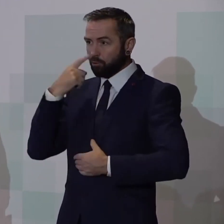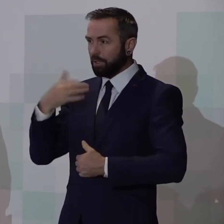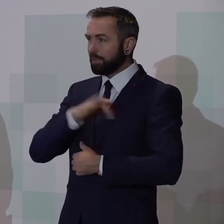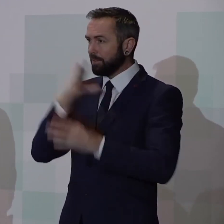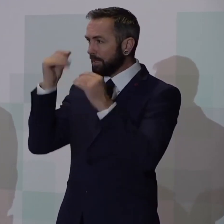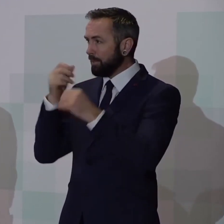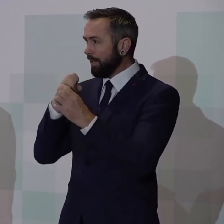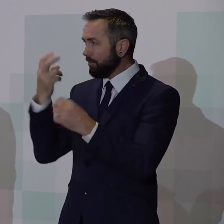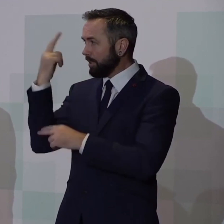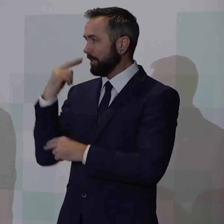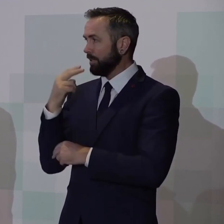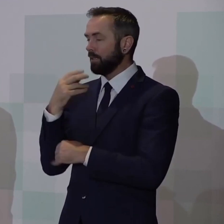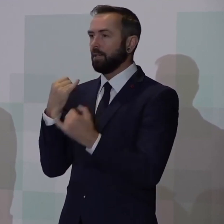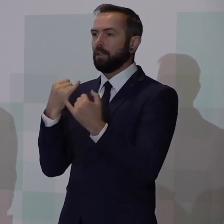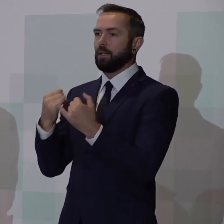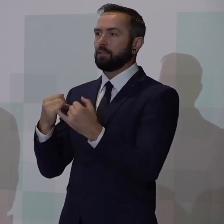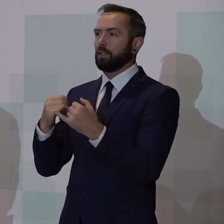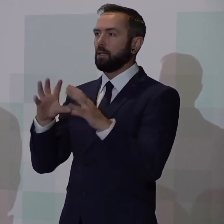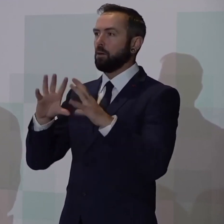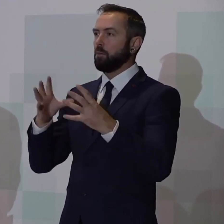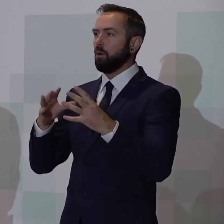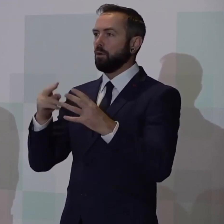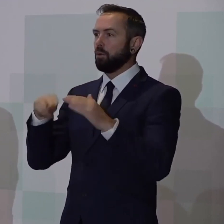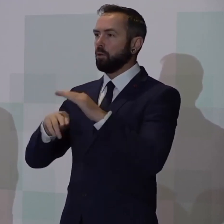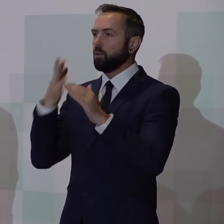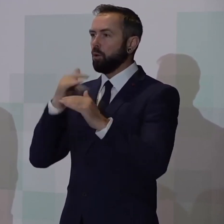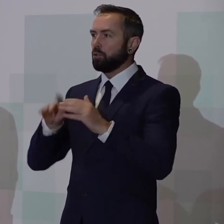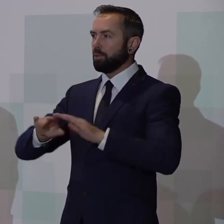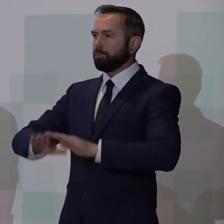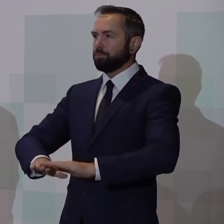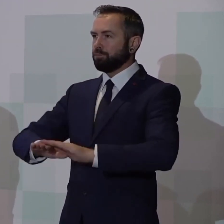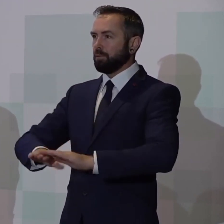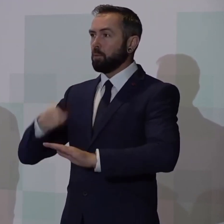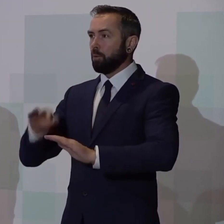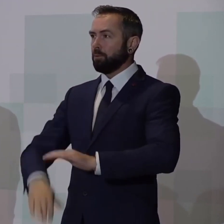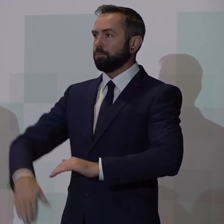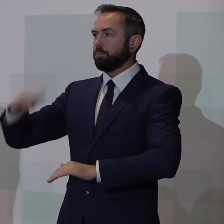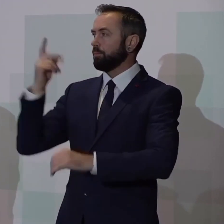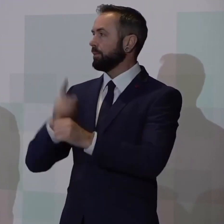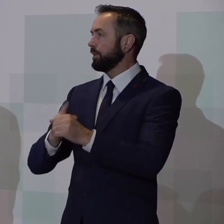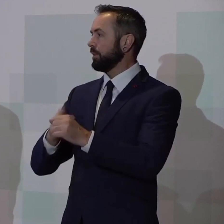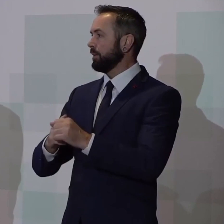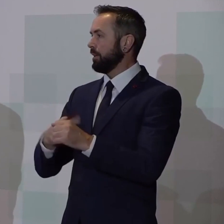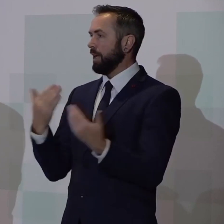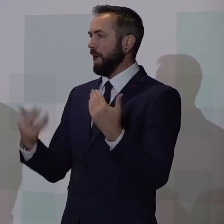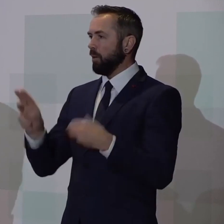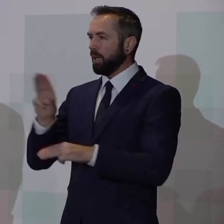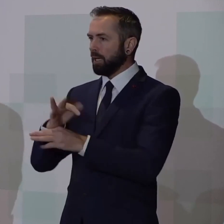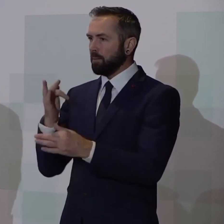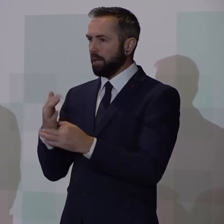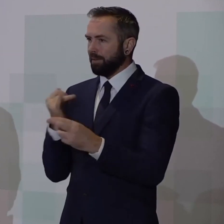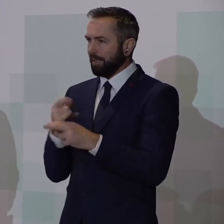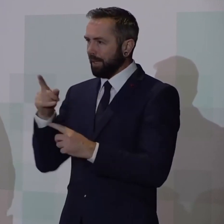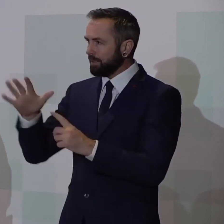at night. I liken it to a beach ball underwater where you just keep pushing and pushing, but eventually it has to come back up. How can anyone parent in this